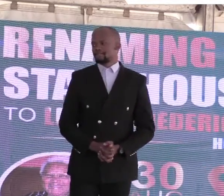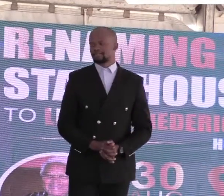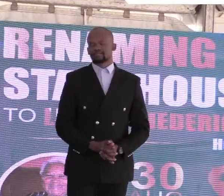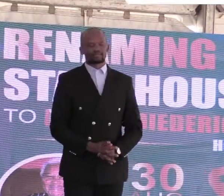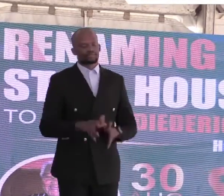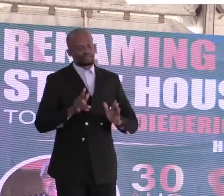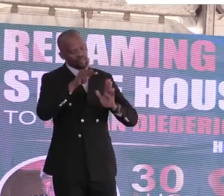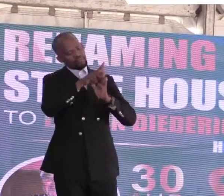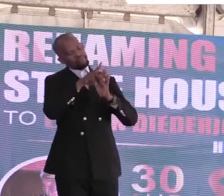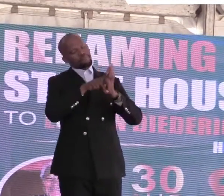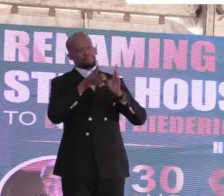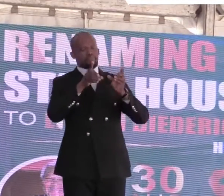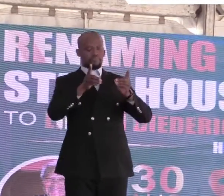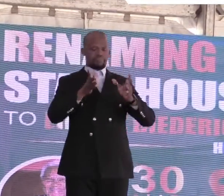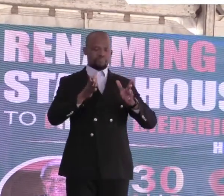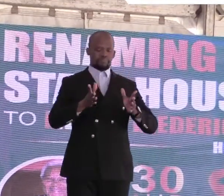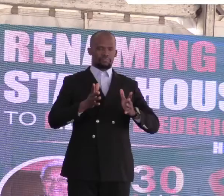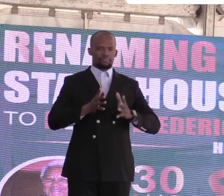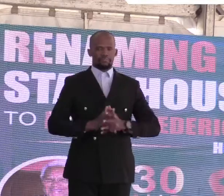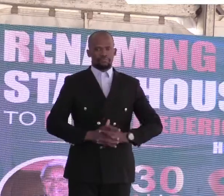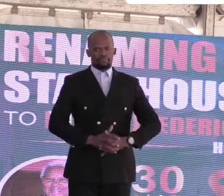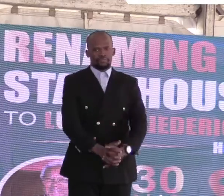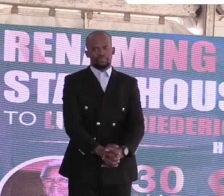Program Director,